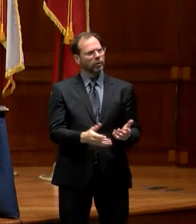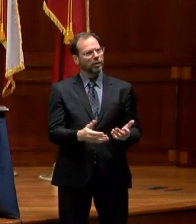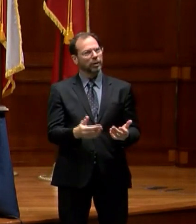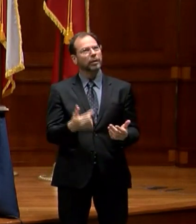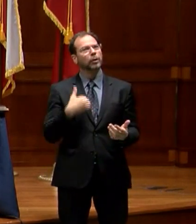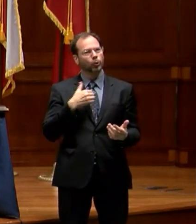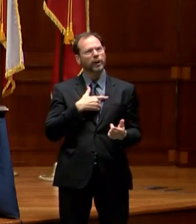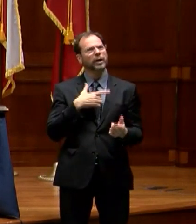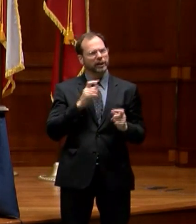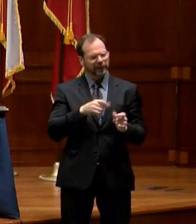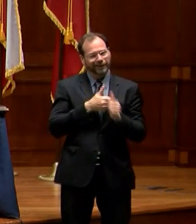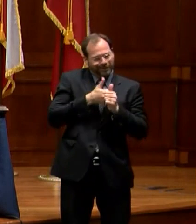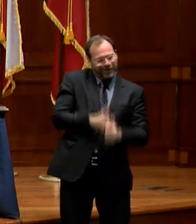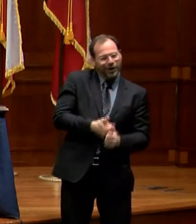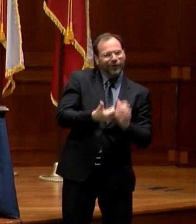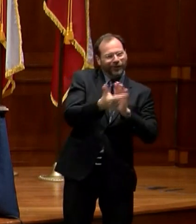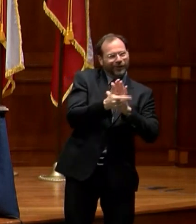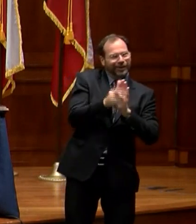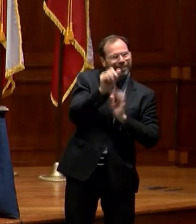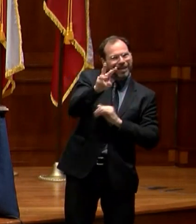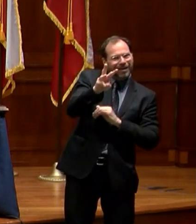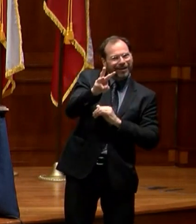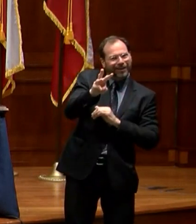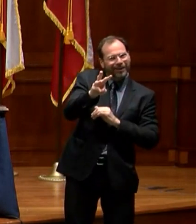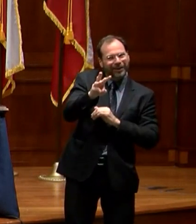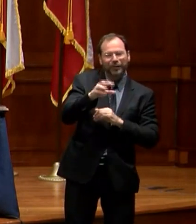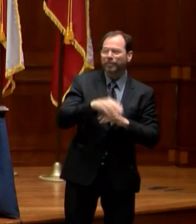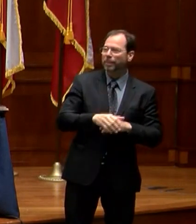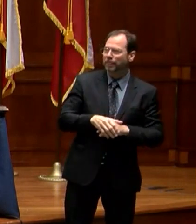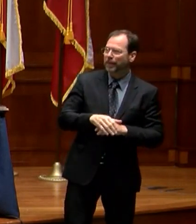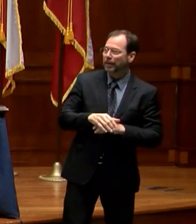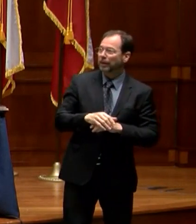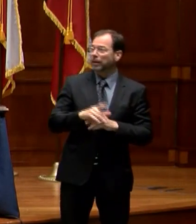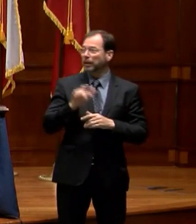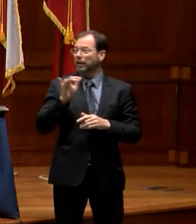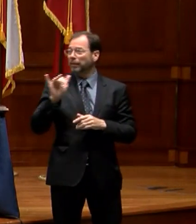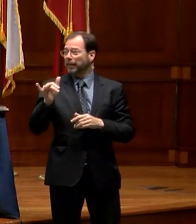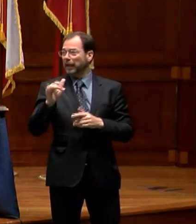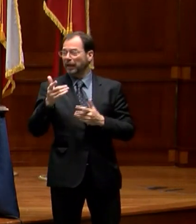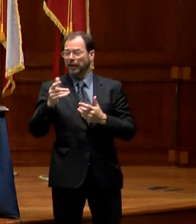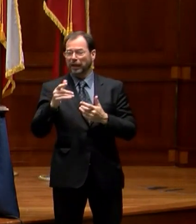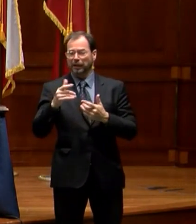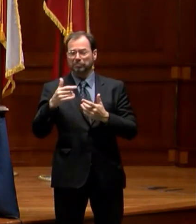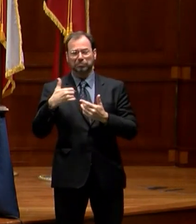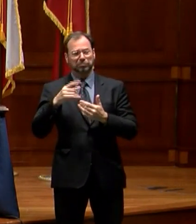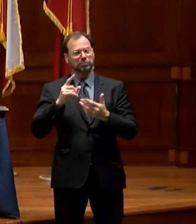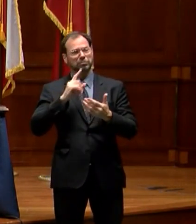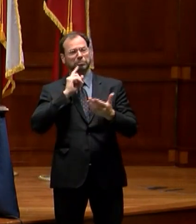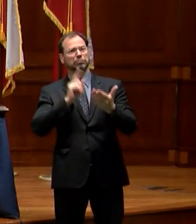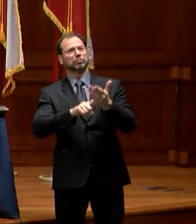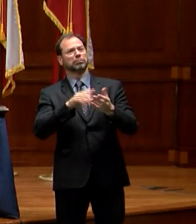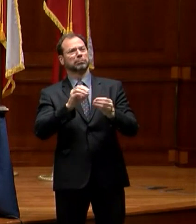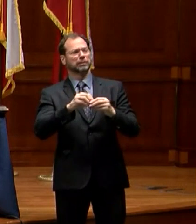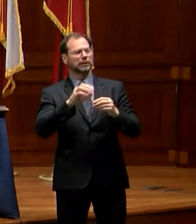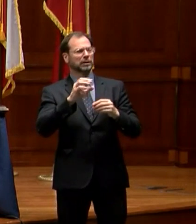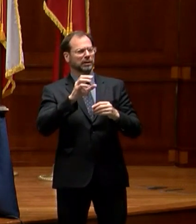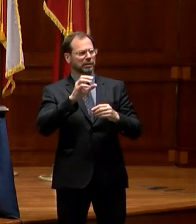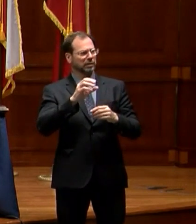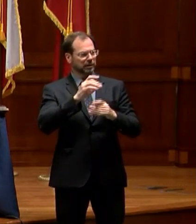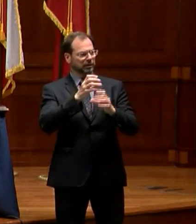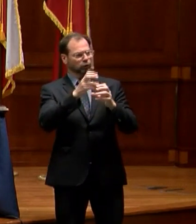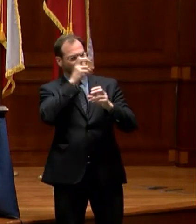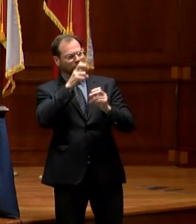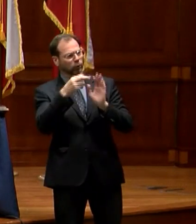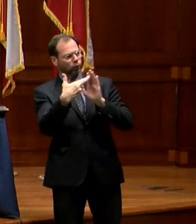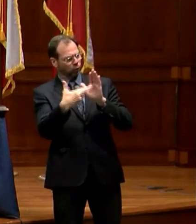conduct elections consistent with that. Hence, the superior strategy is exactly what I ordered in an executive order, and that is